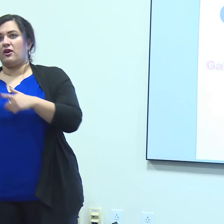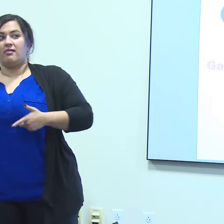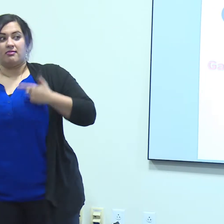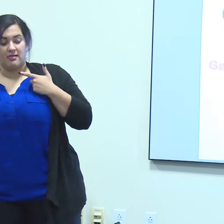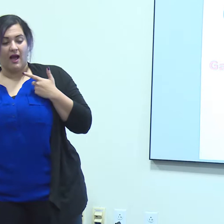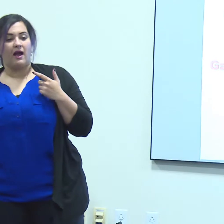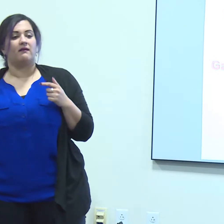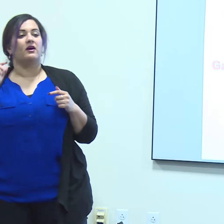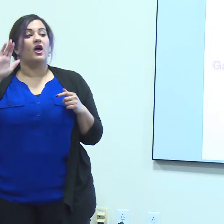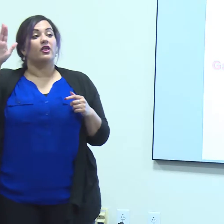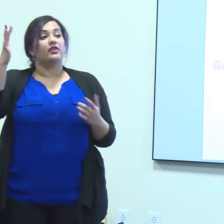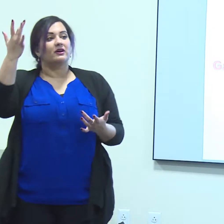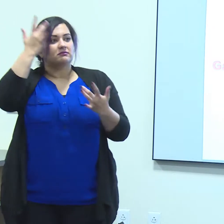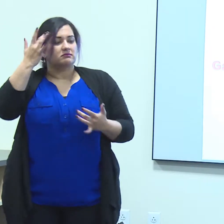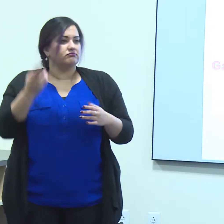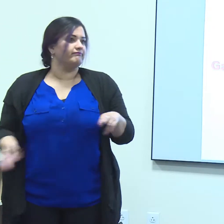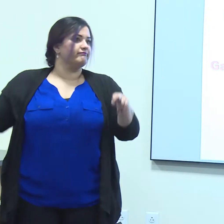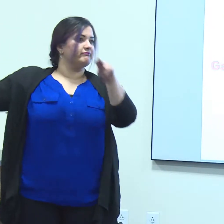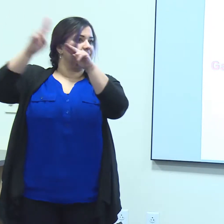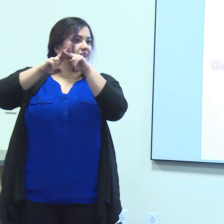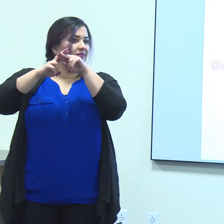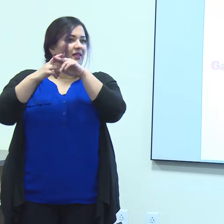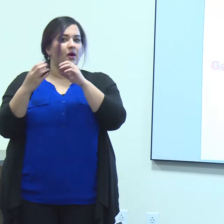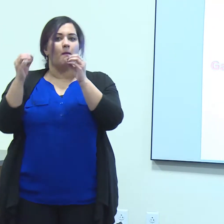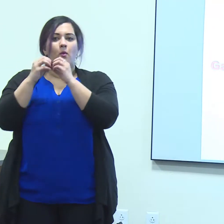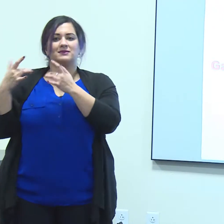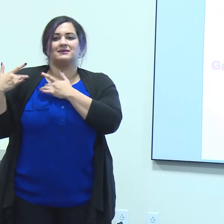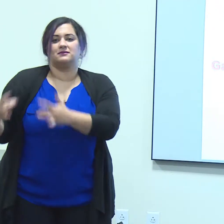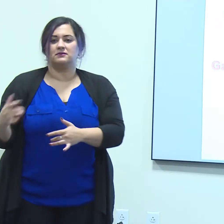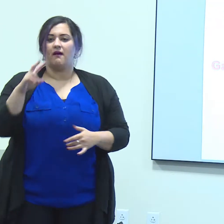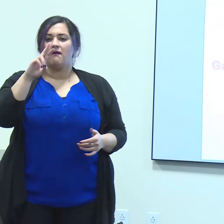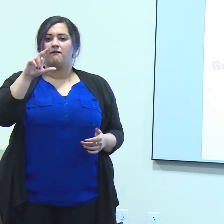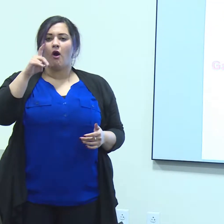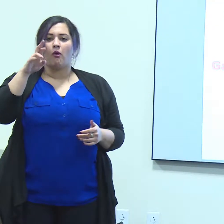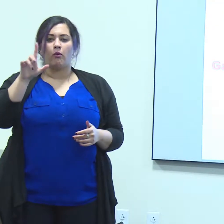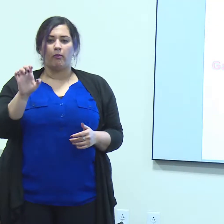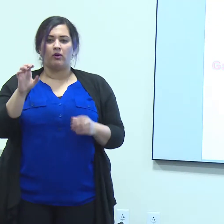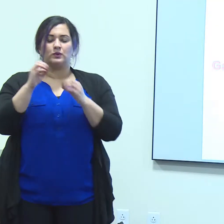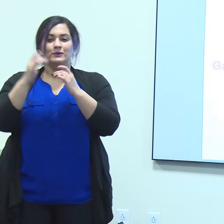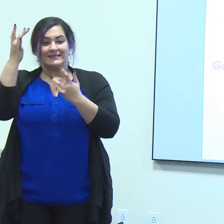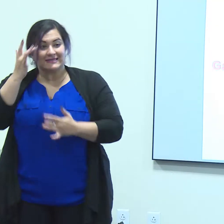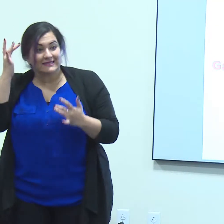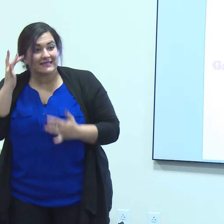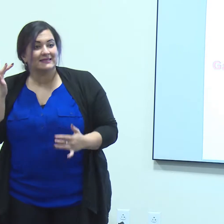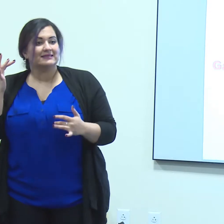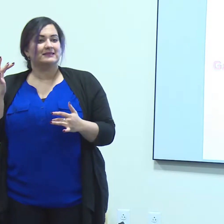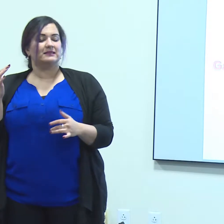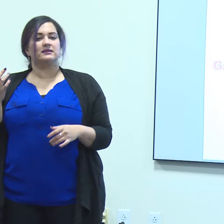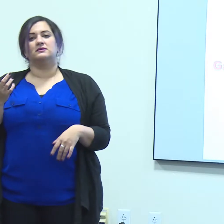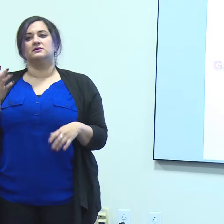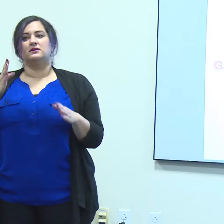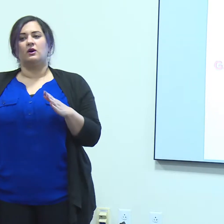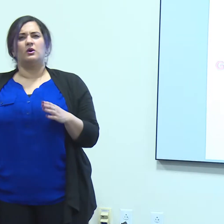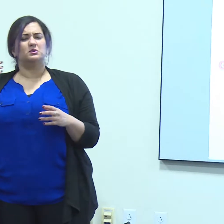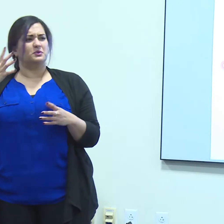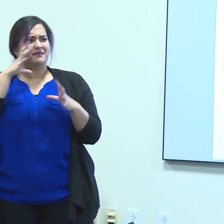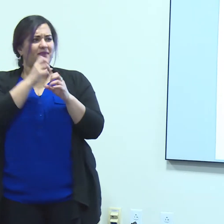trauma happen at a young age, and then they become older and later in life, they'll be more vulnerable